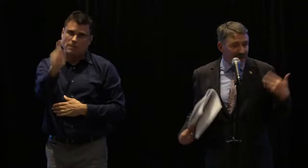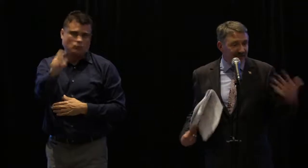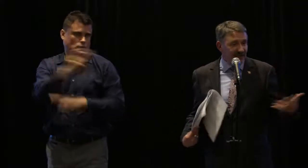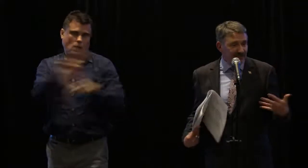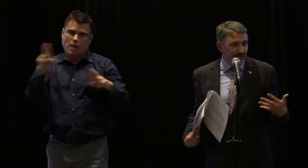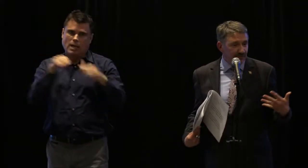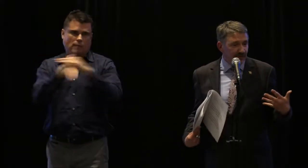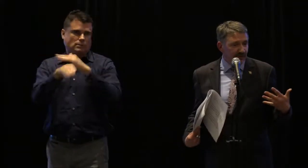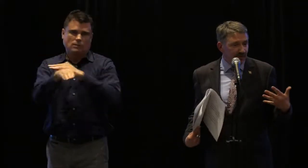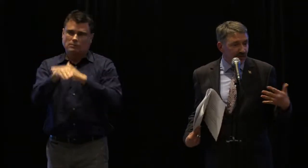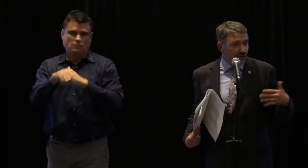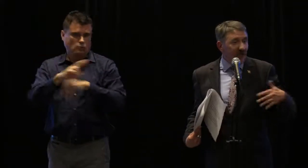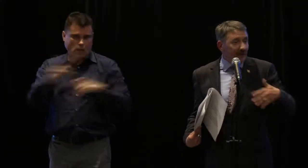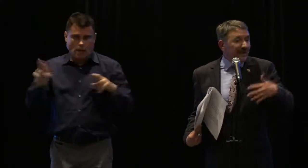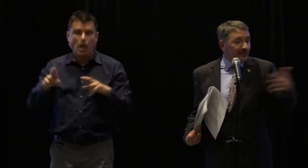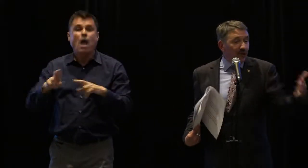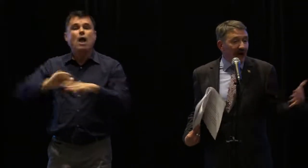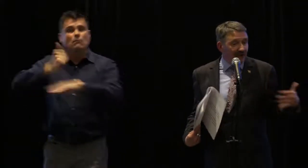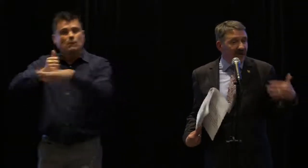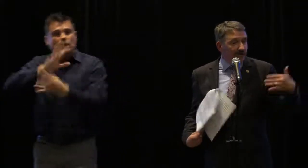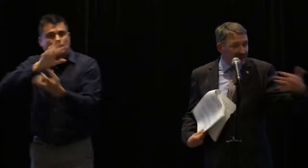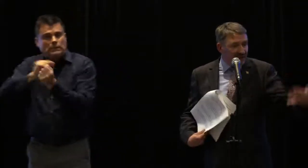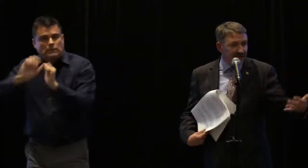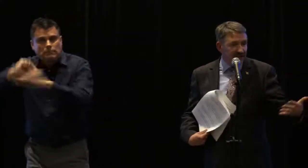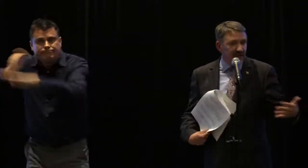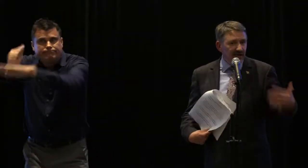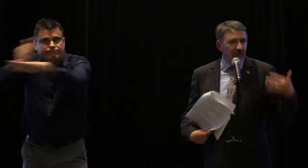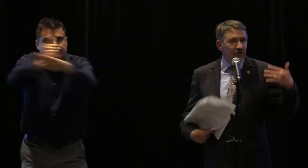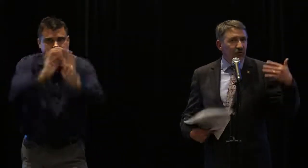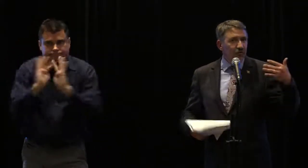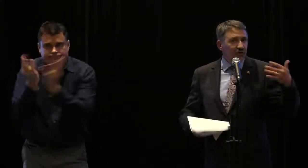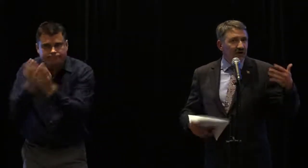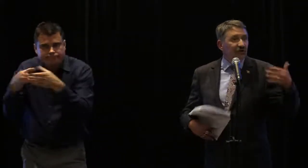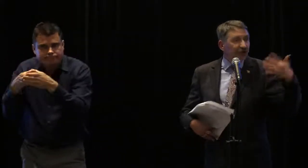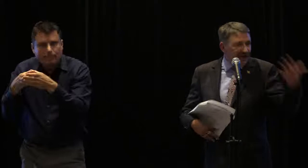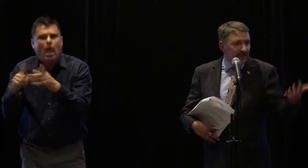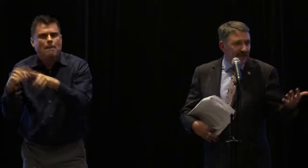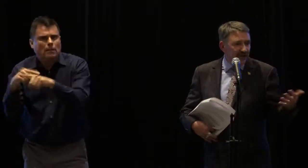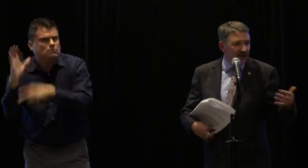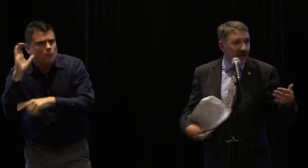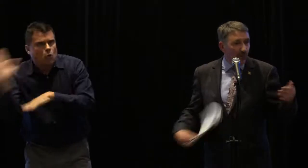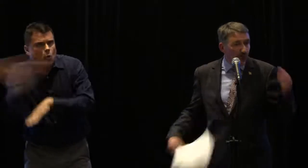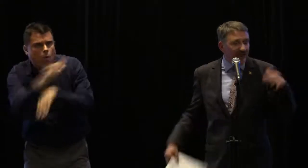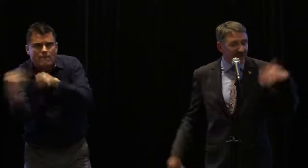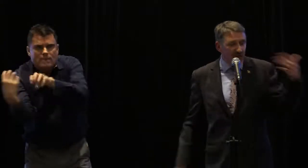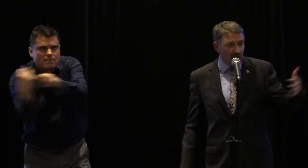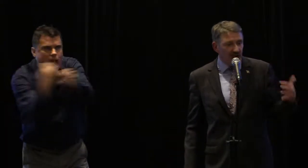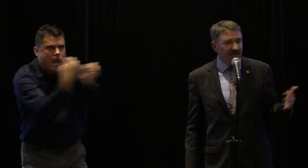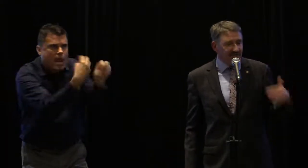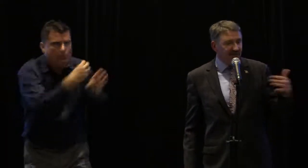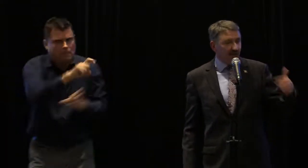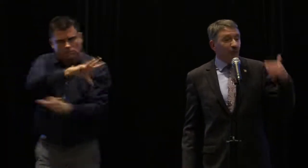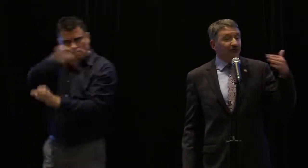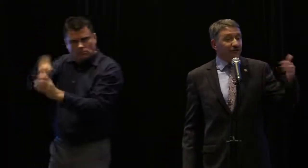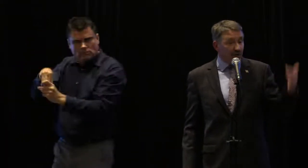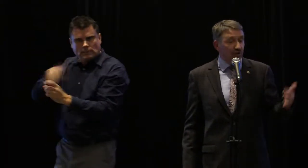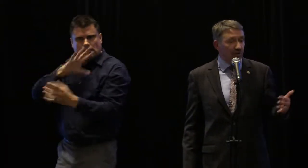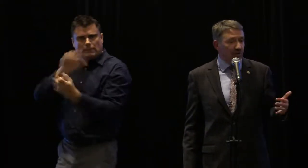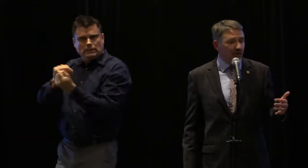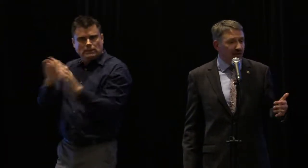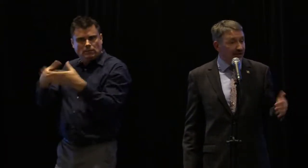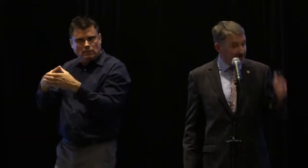feedback mechanism so that people have an ability to shape what their organization will